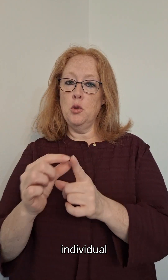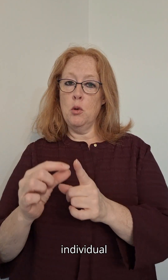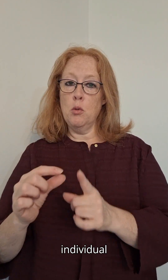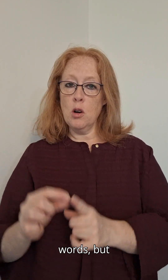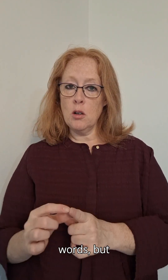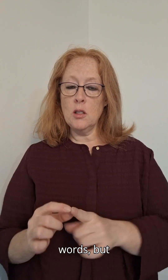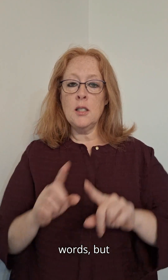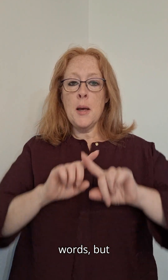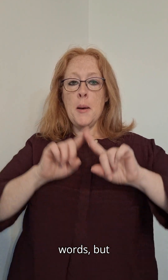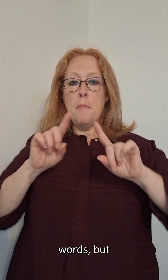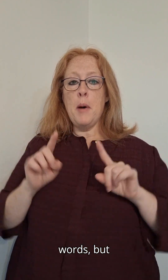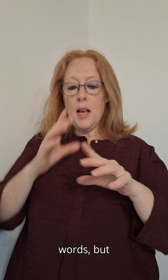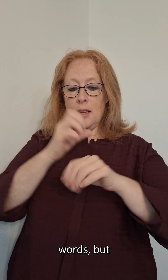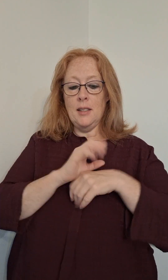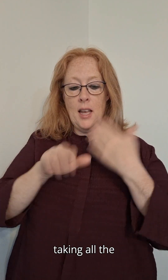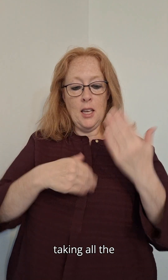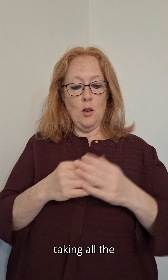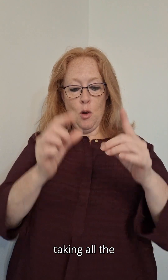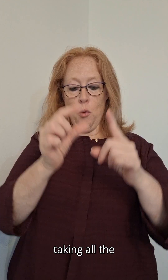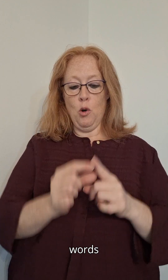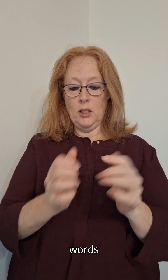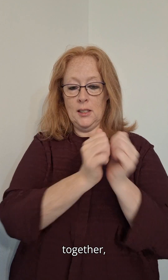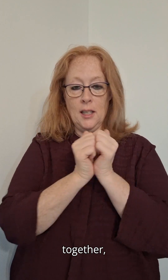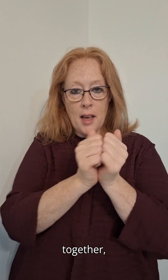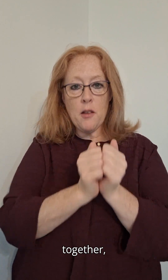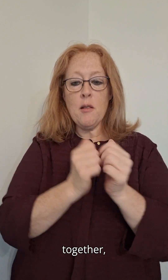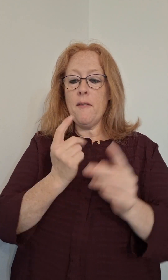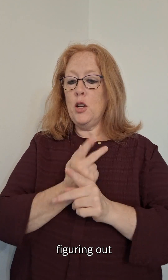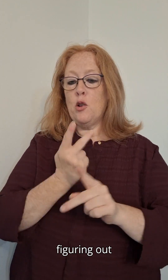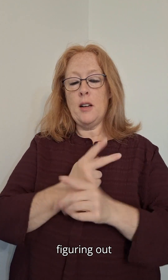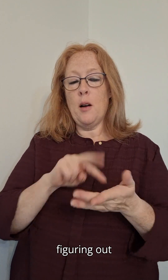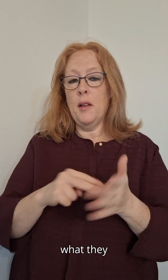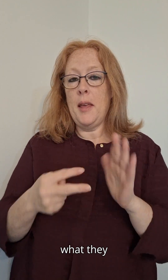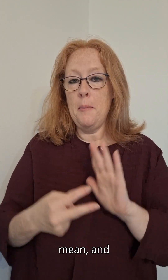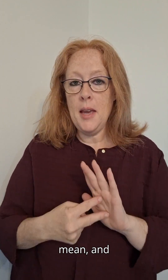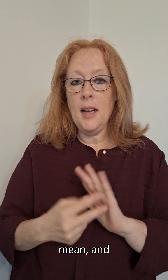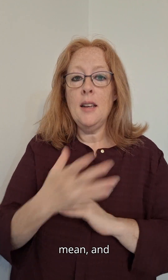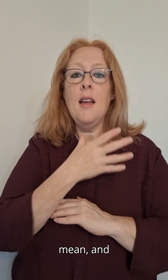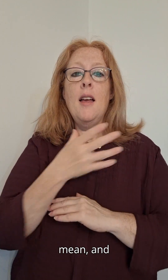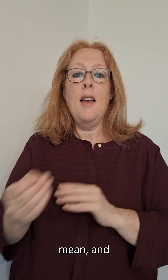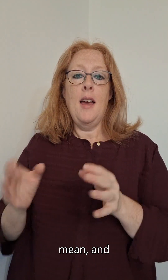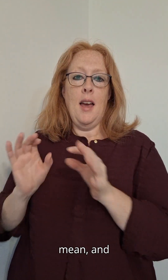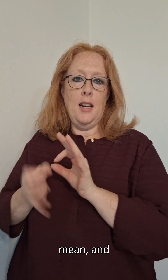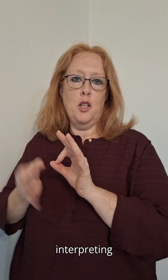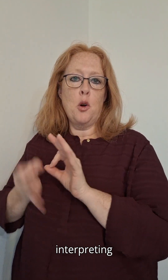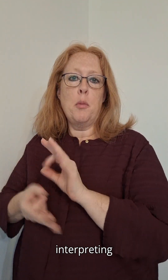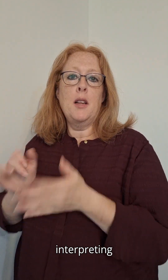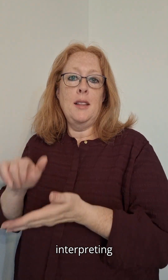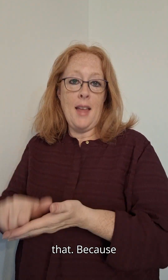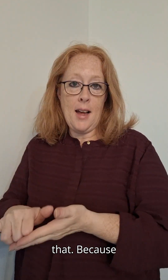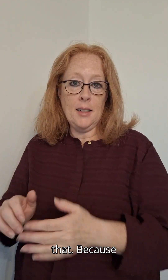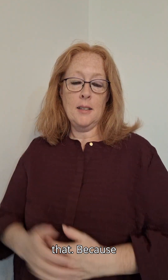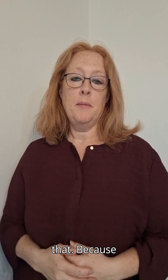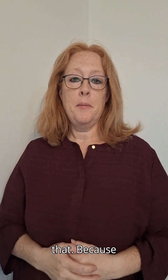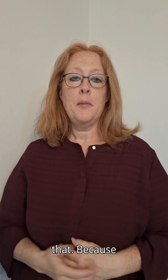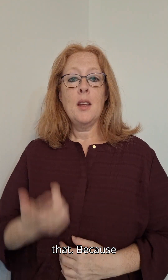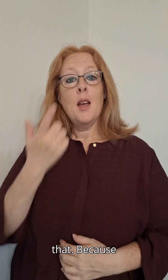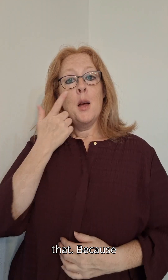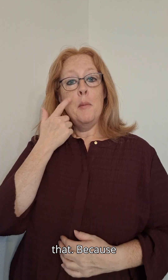individual words, but taking all the words together, figuring out what they mean, and interpreting that.